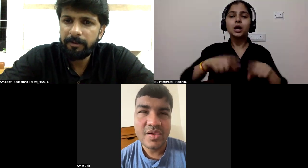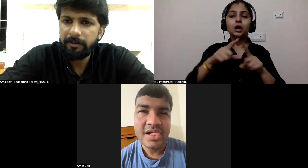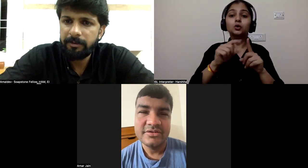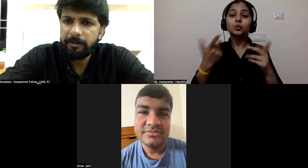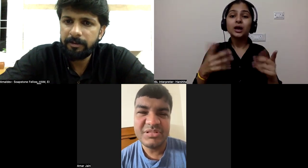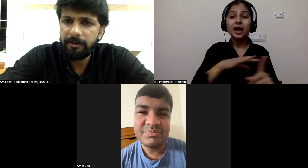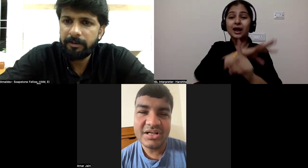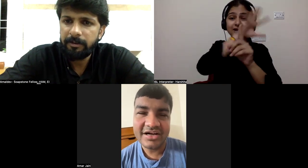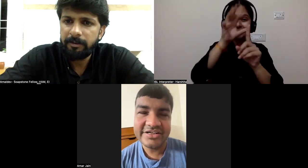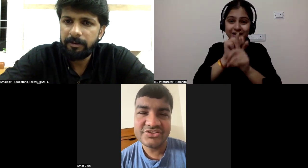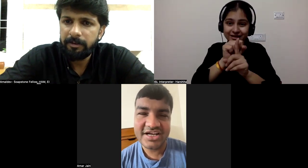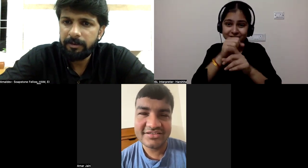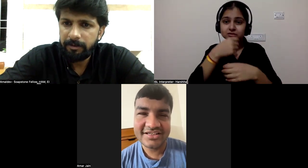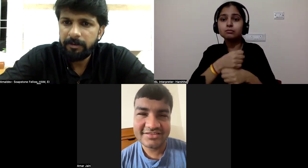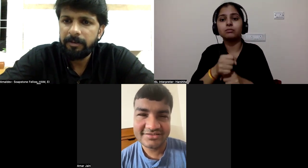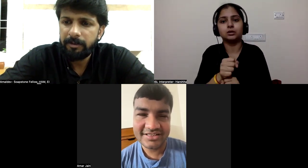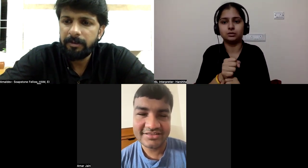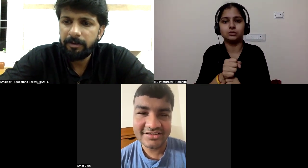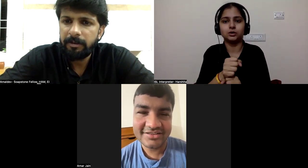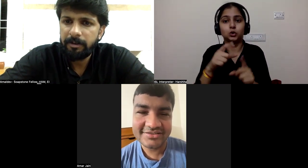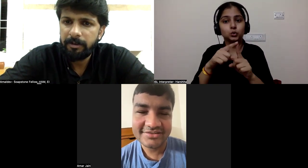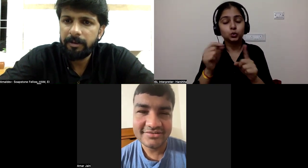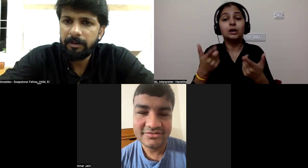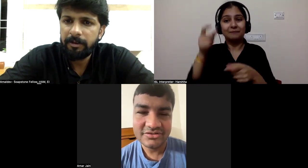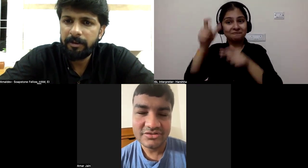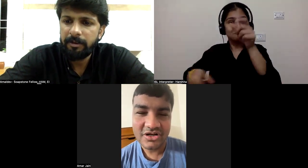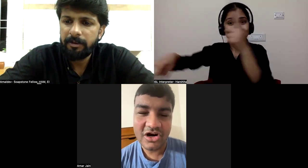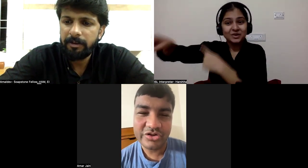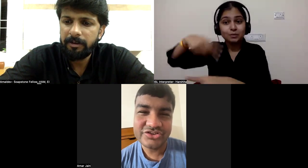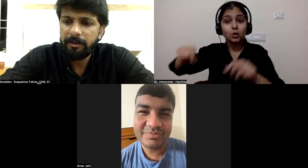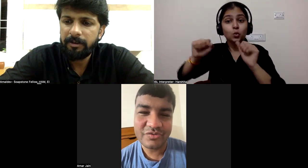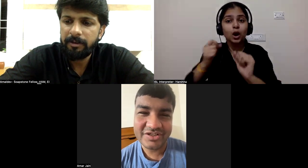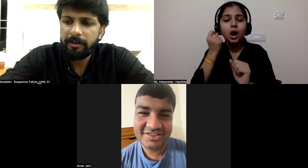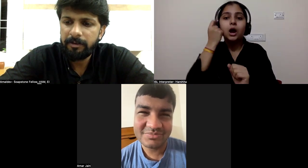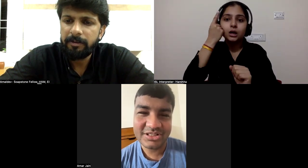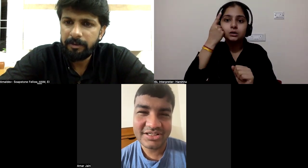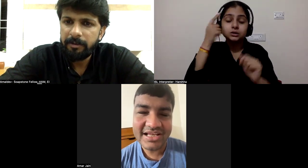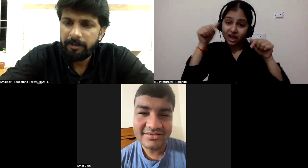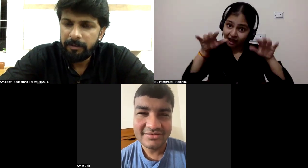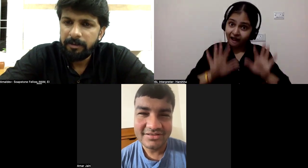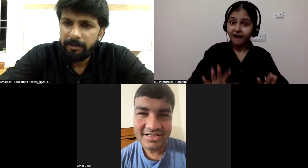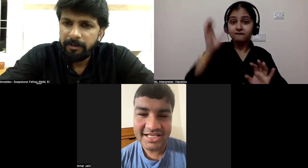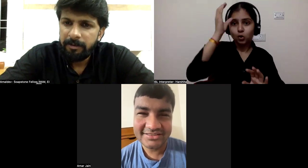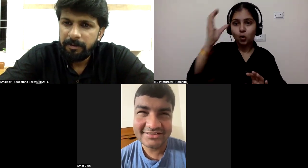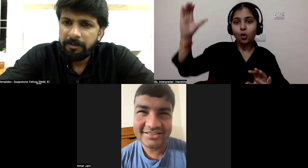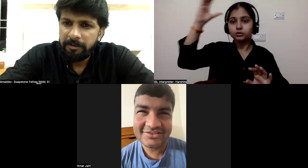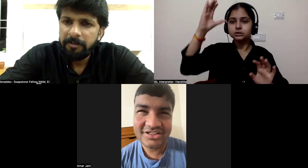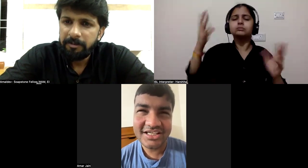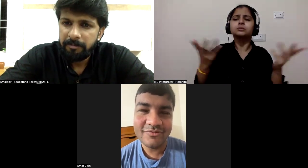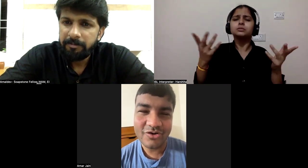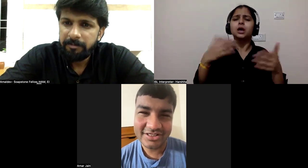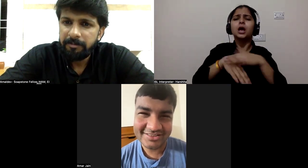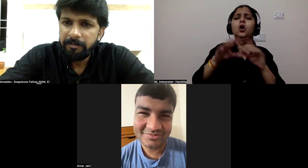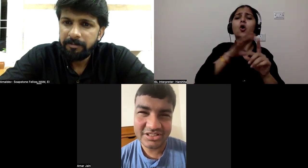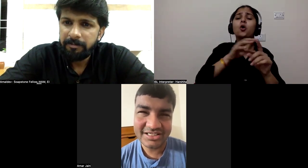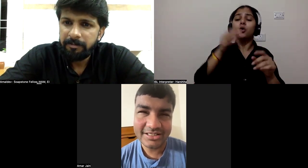where people understand there is a concept of accessibility and that there is a